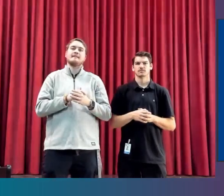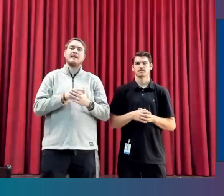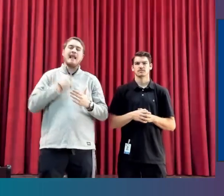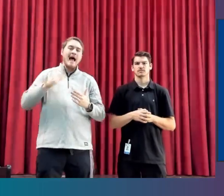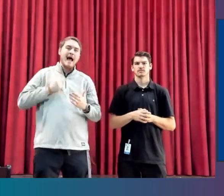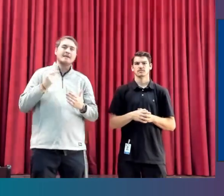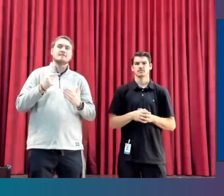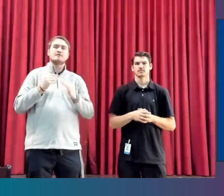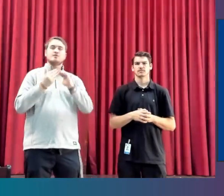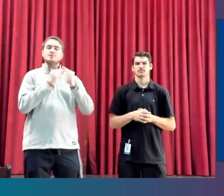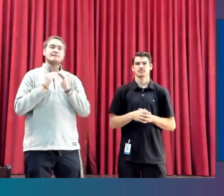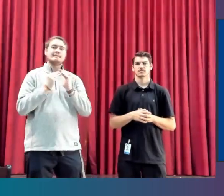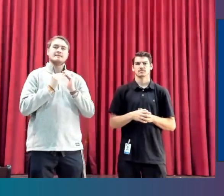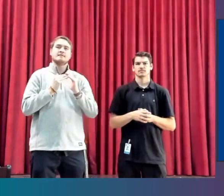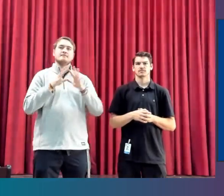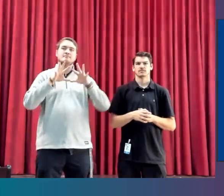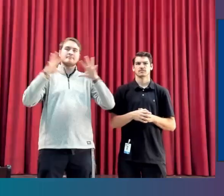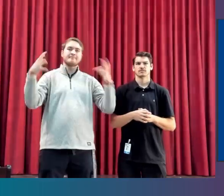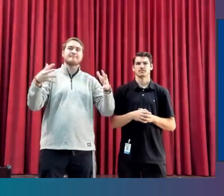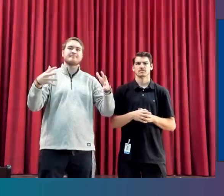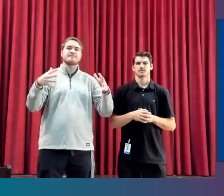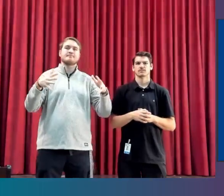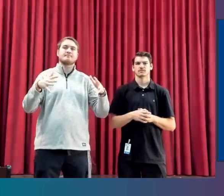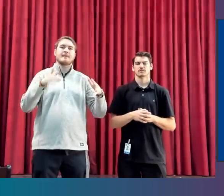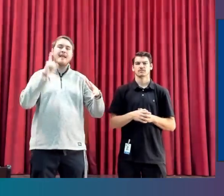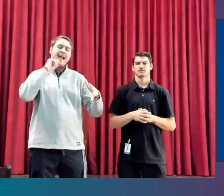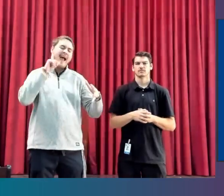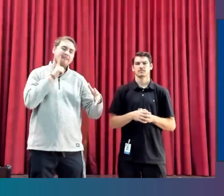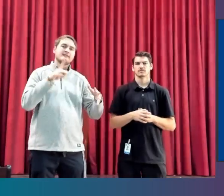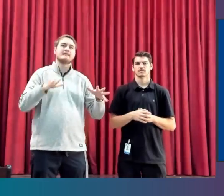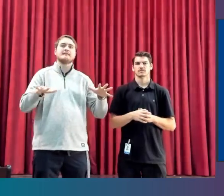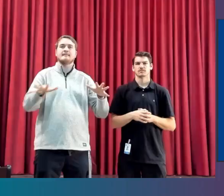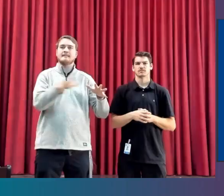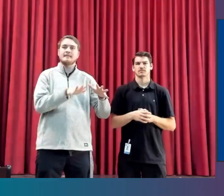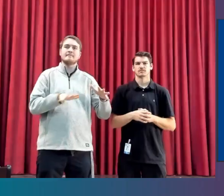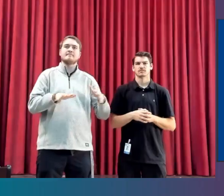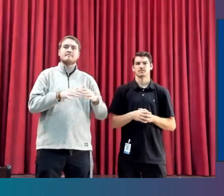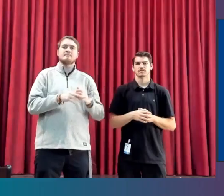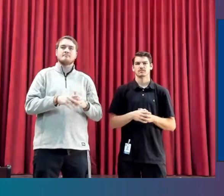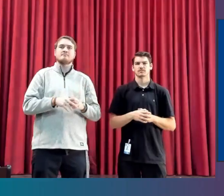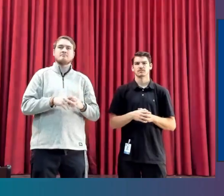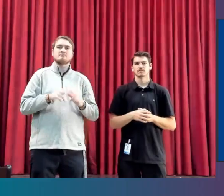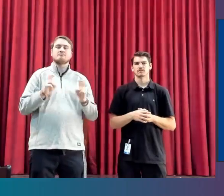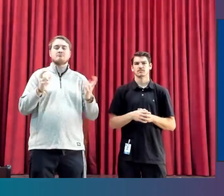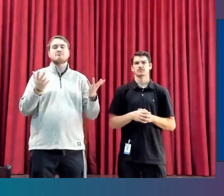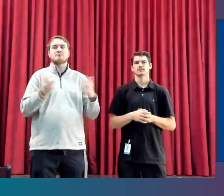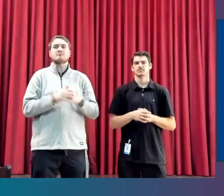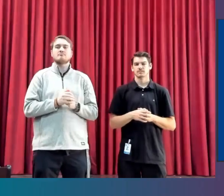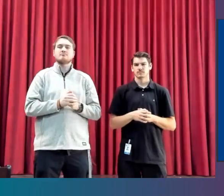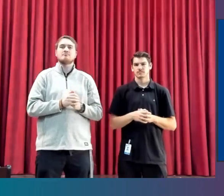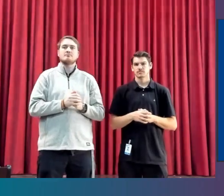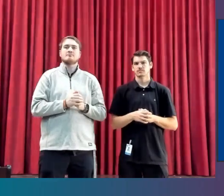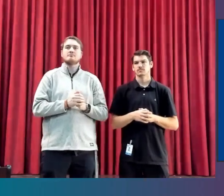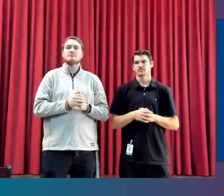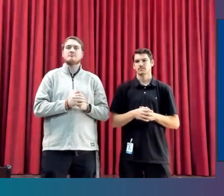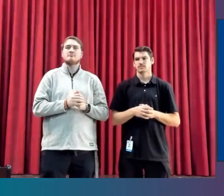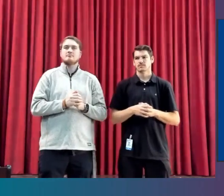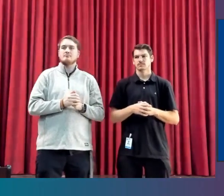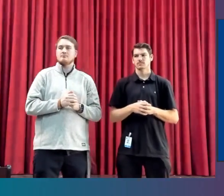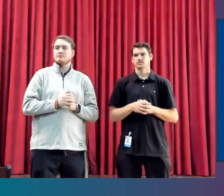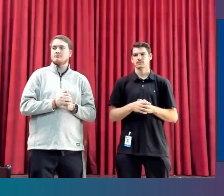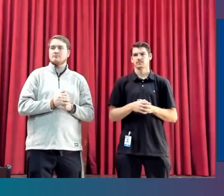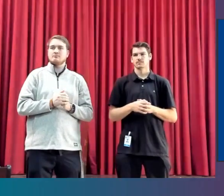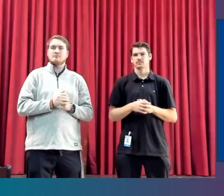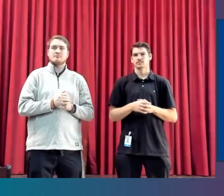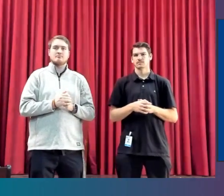You know, something that could be like a deaf glad community, I don't know, I'm trying to think of what we could